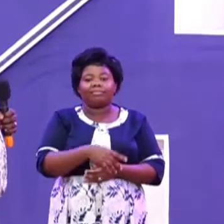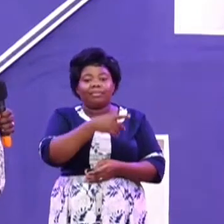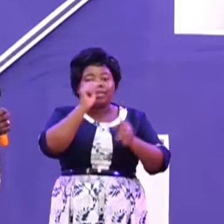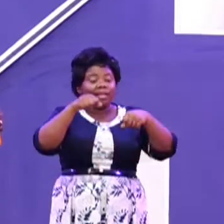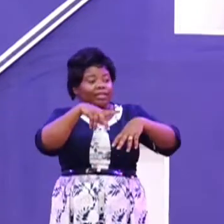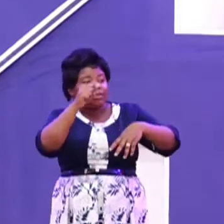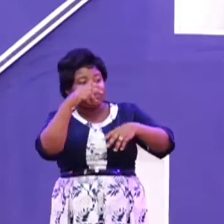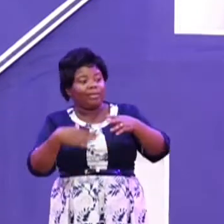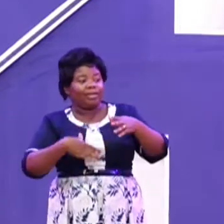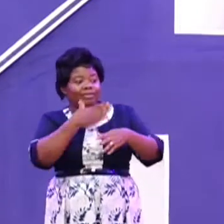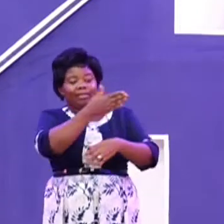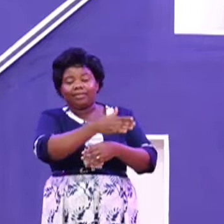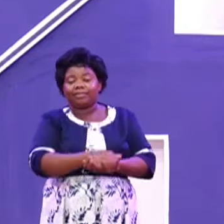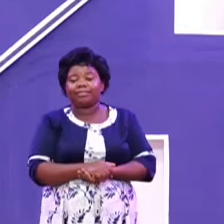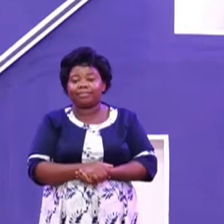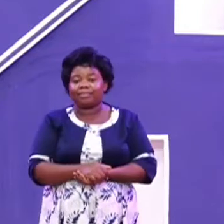Amen.